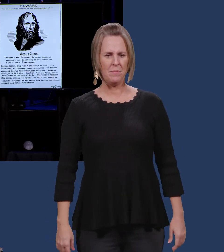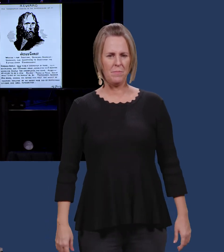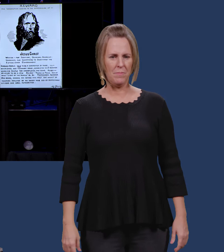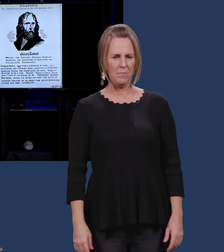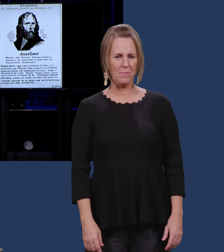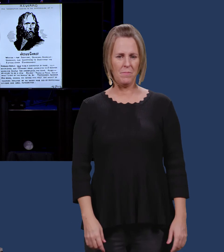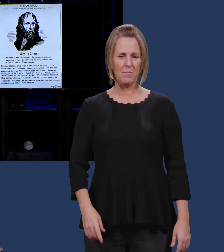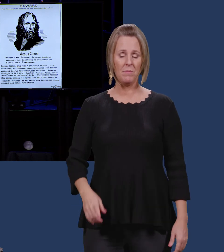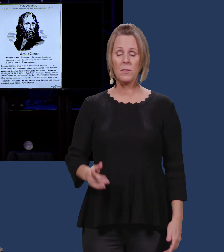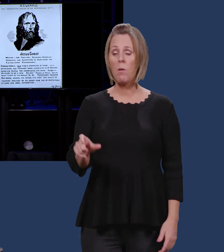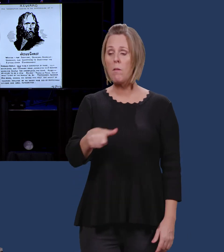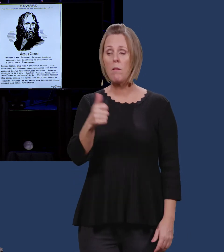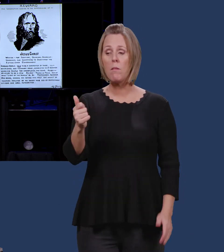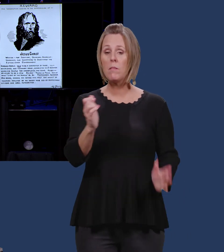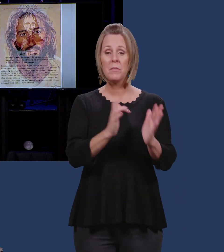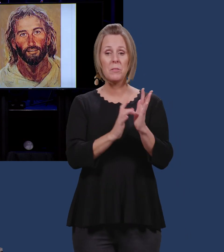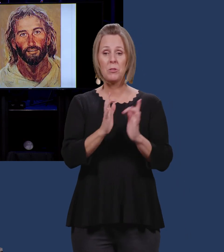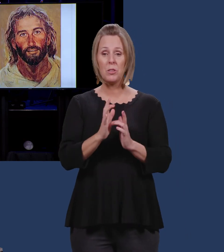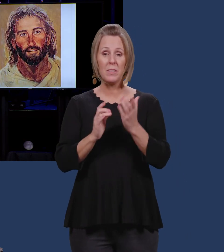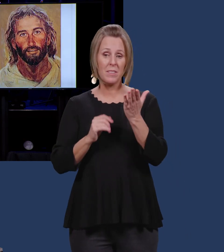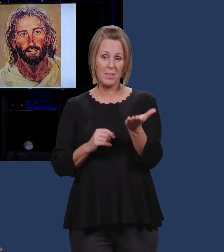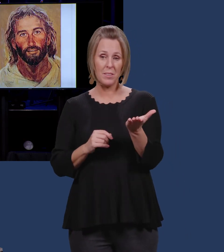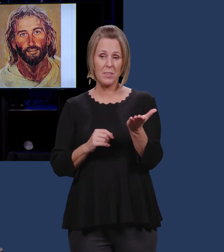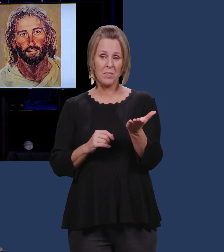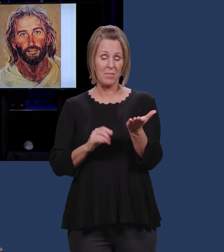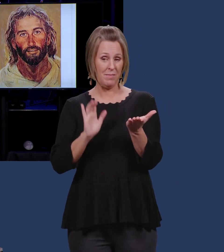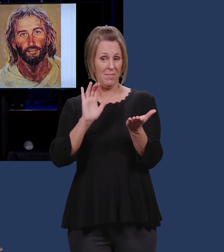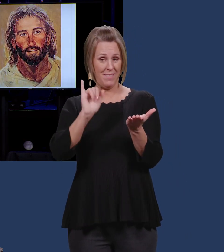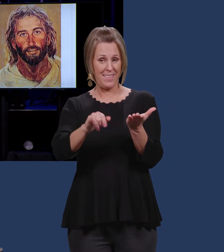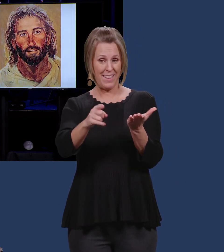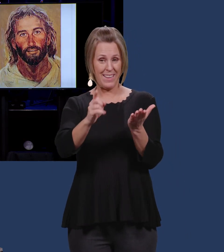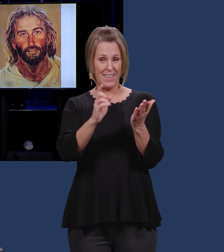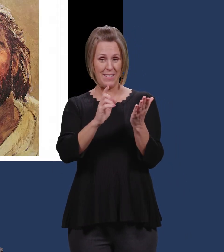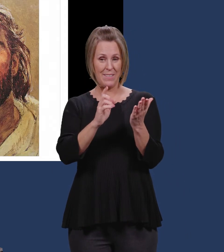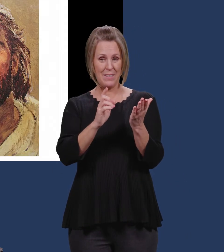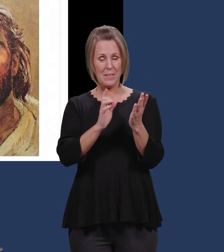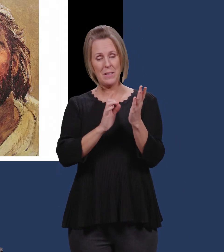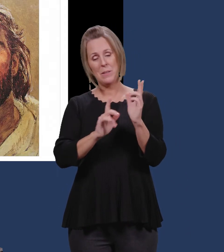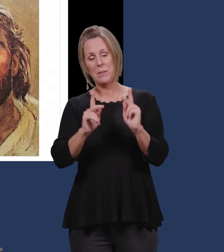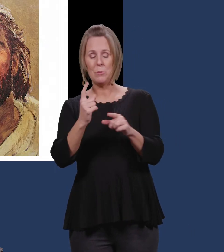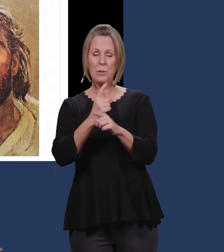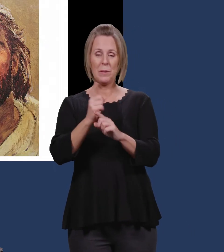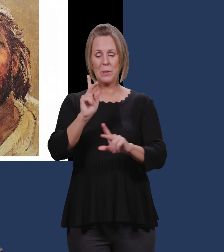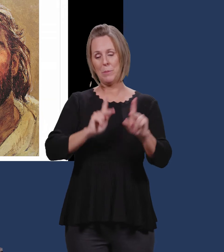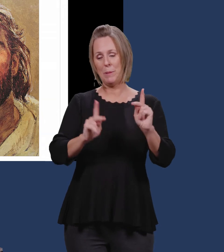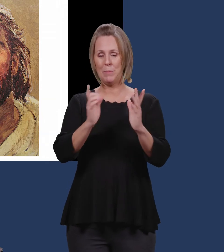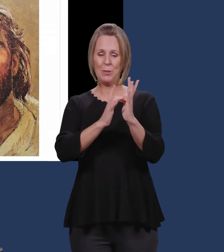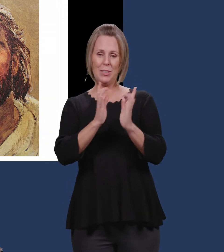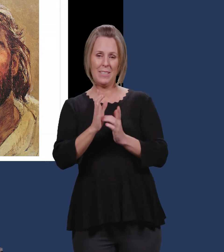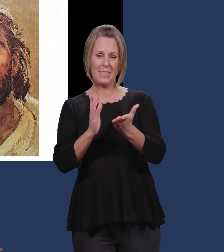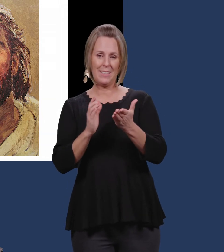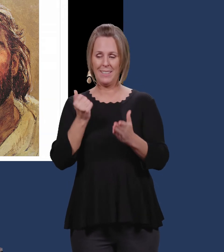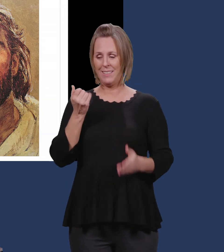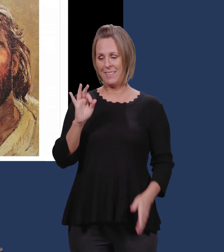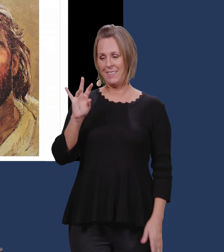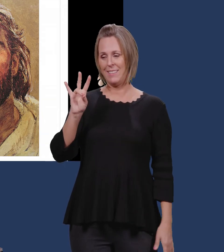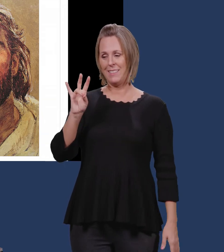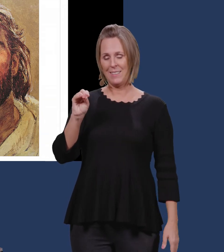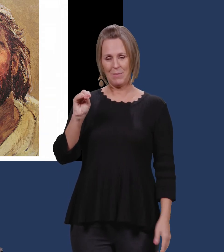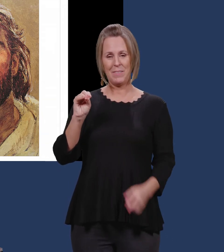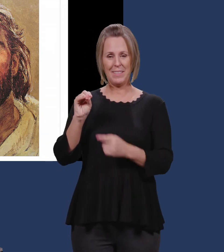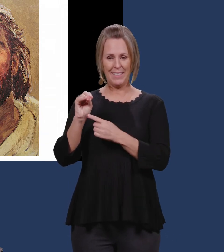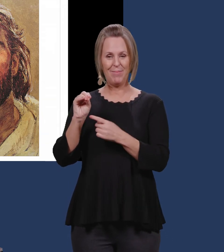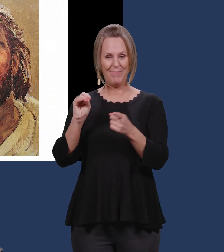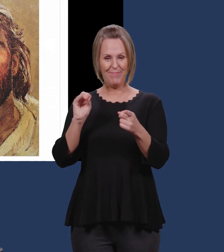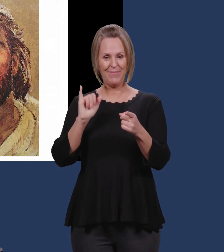There's other Jesus, though. Here is the kind of Jesus people Jesus, right? These are the people in the 70s who were